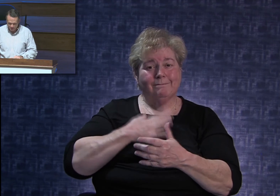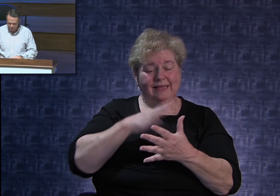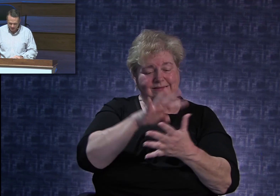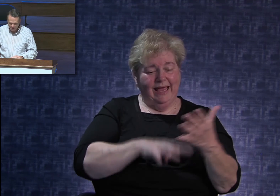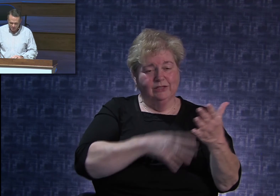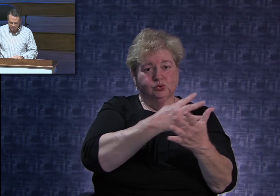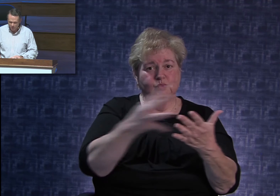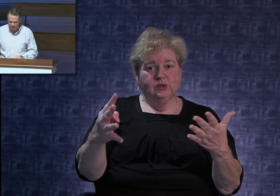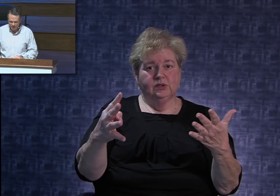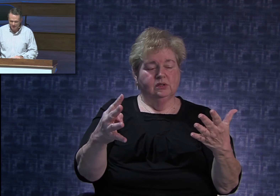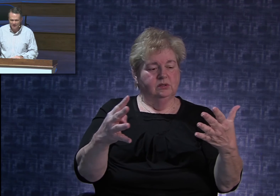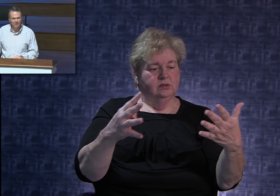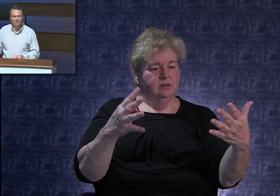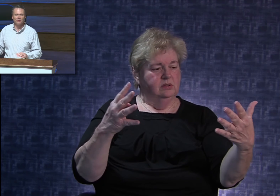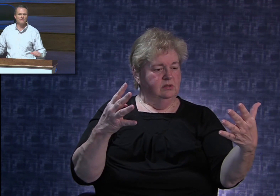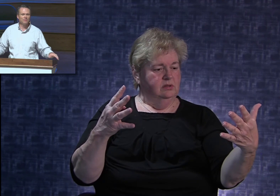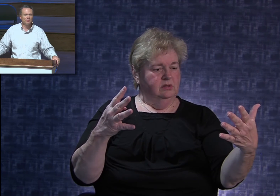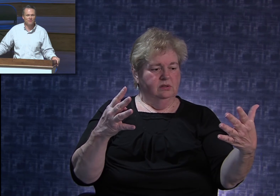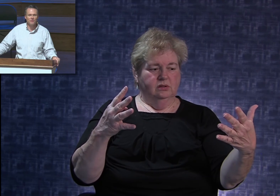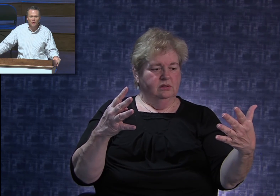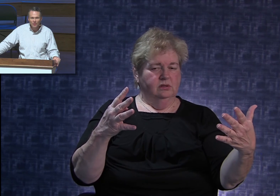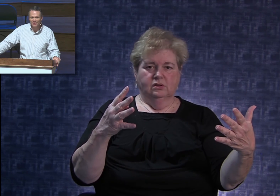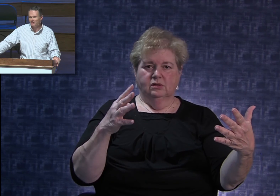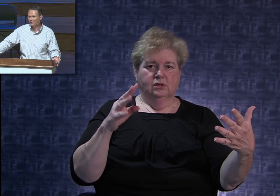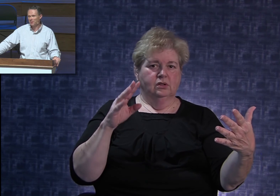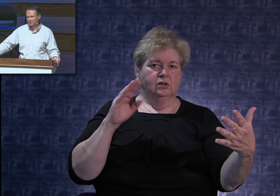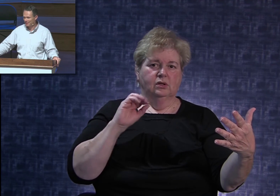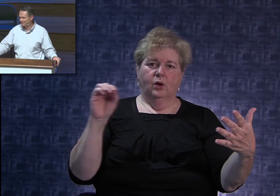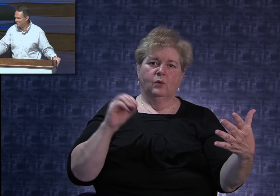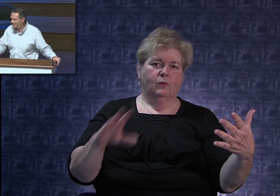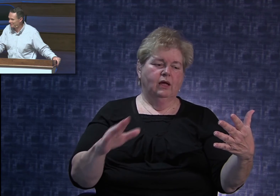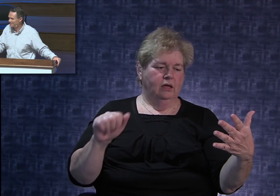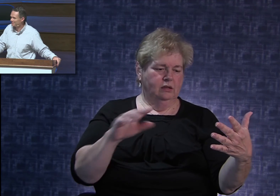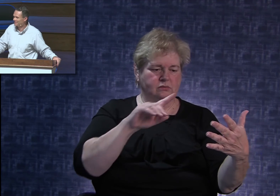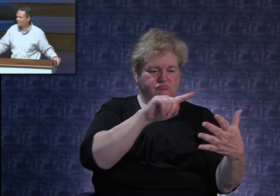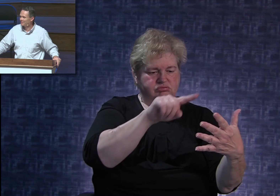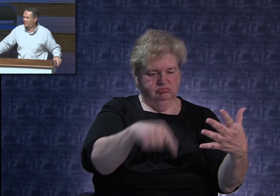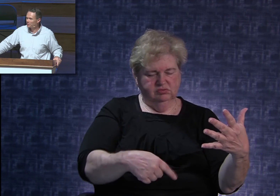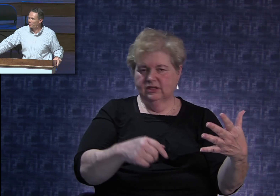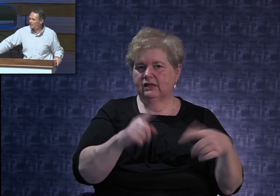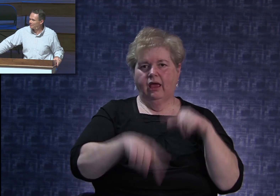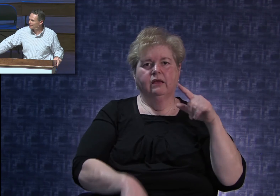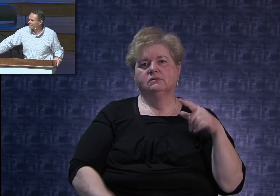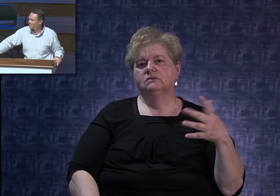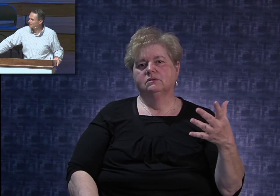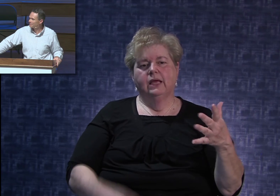ministry that's set before me and say, there is no way I'm going to accomplish that. There's no